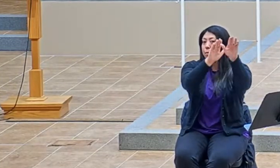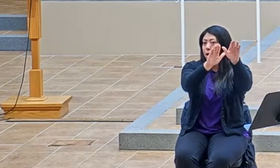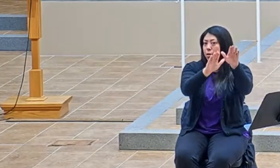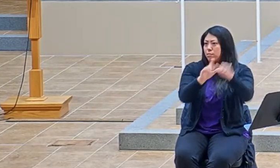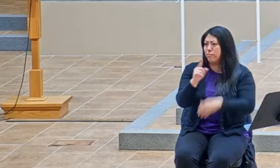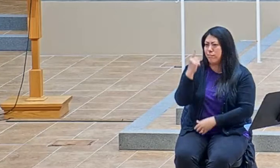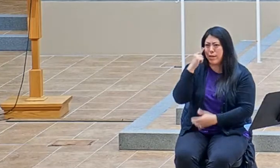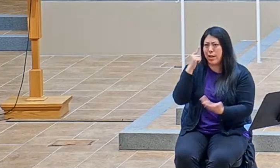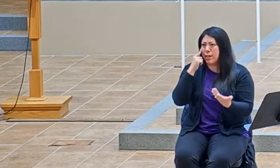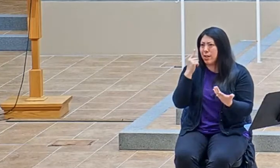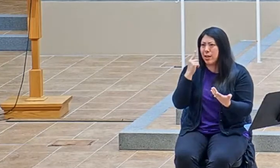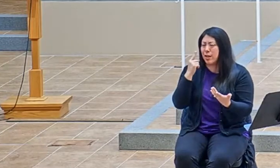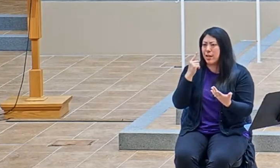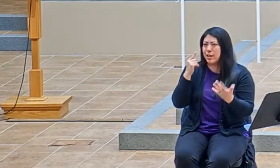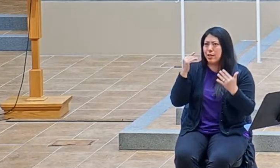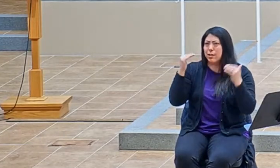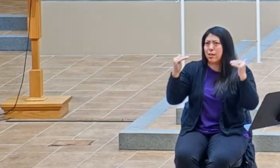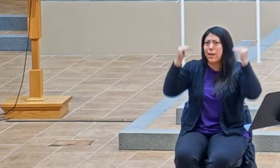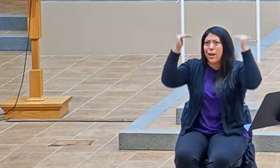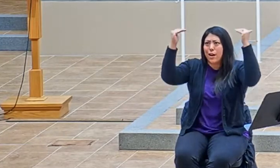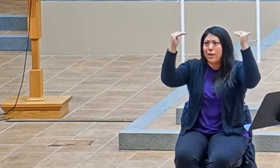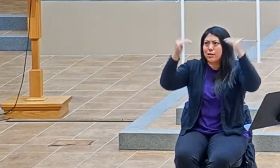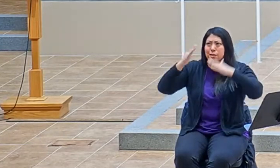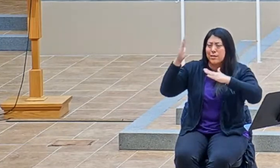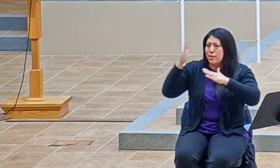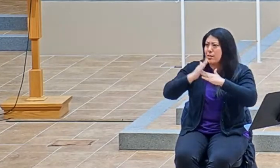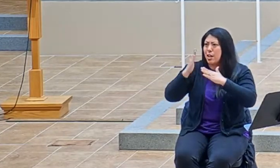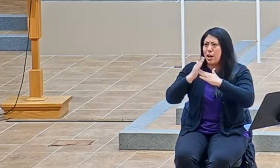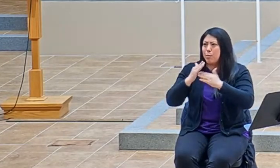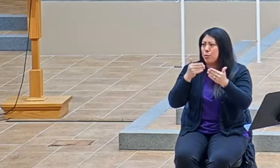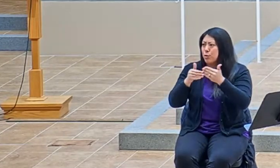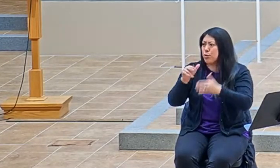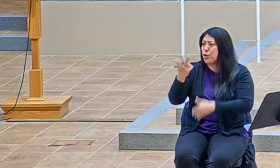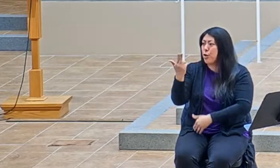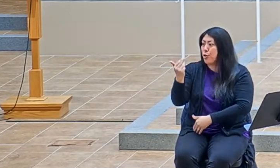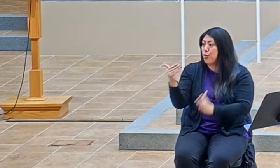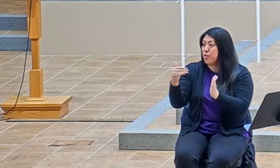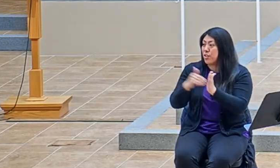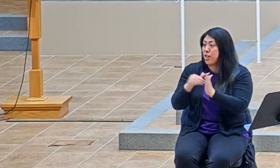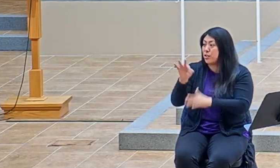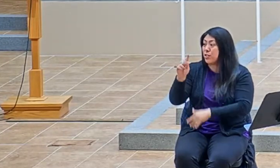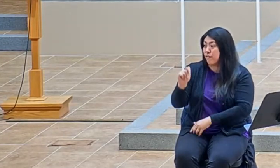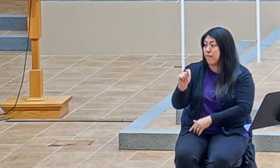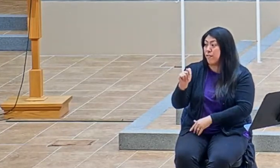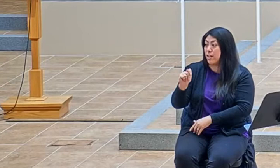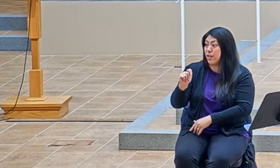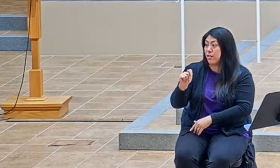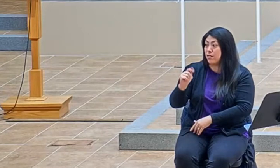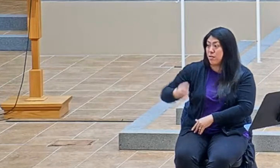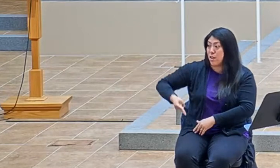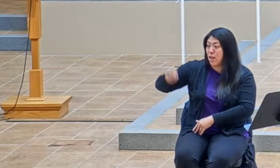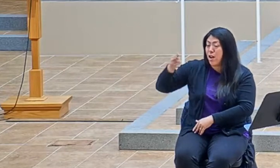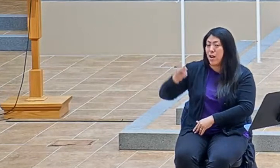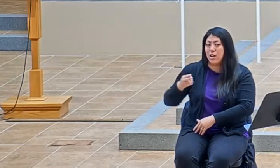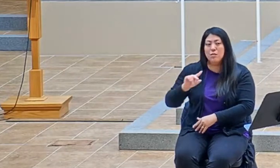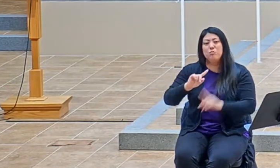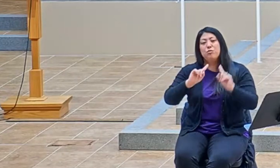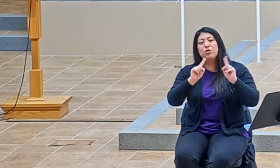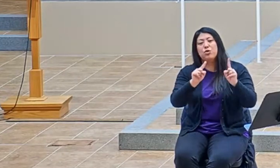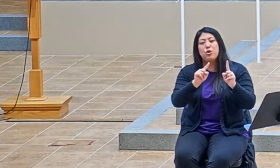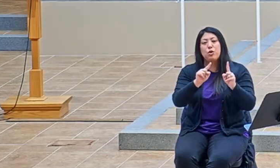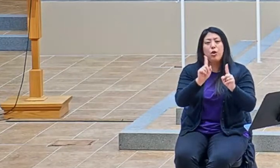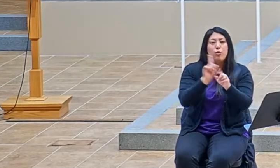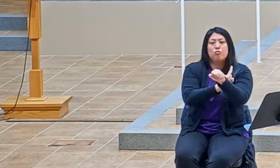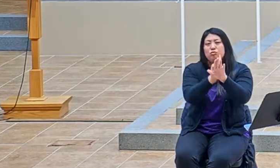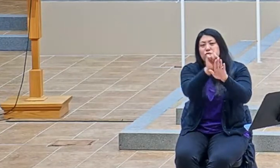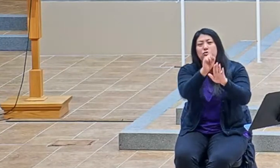believe Bear Mountain, the altitude is top, the peak is close to 13,000 feet. He said, just go and hike